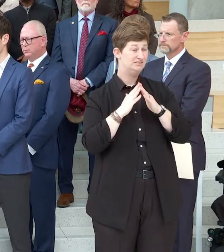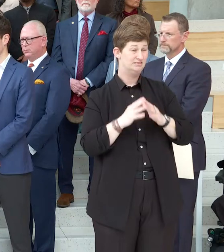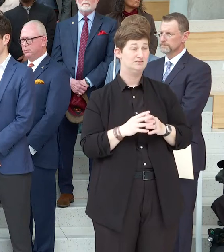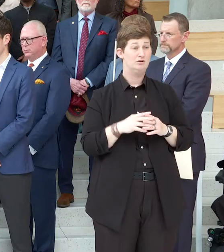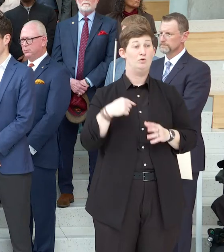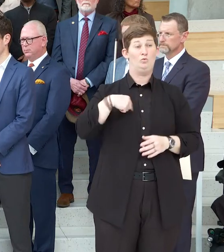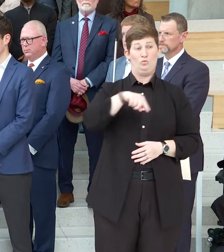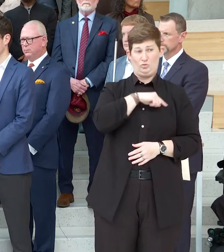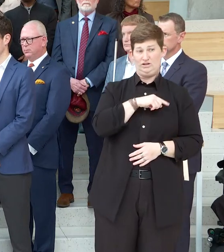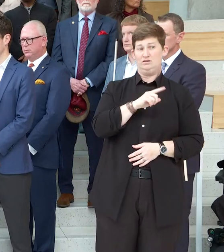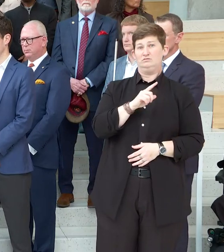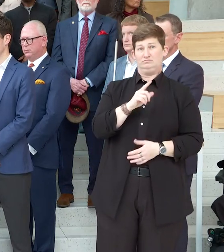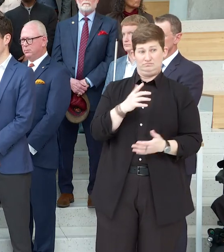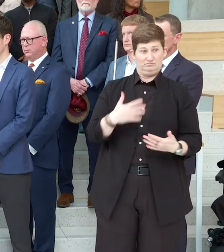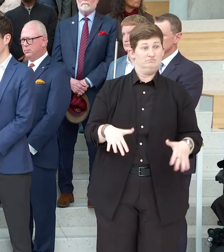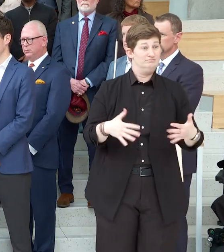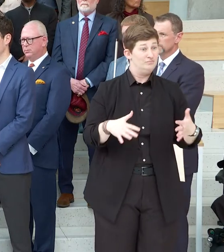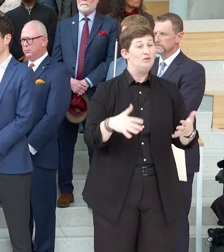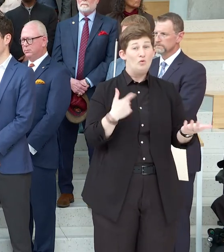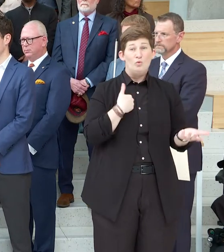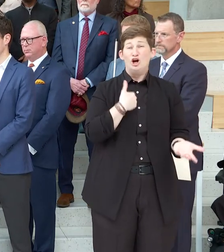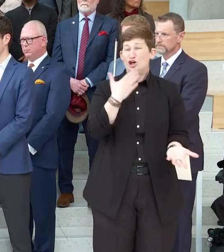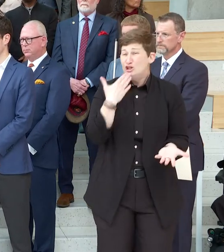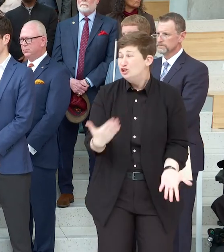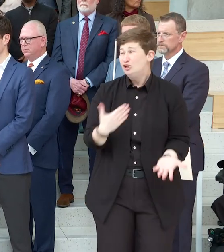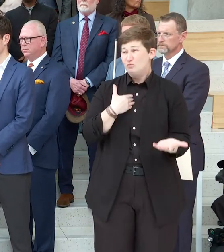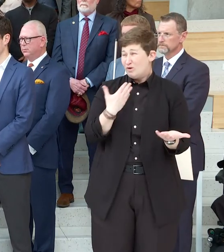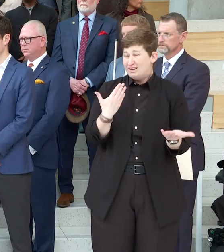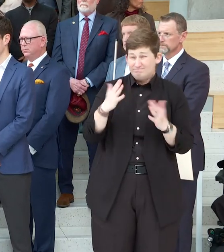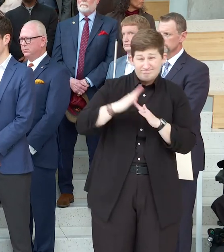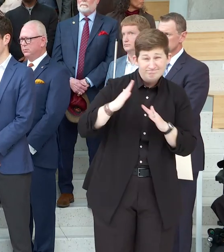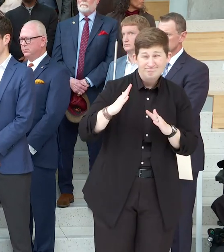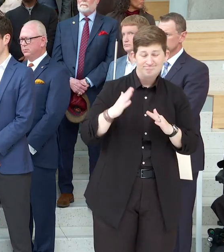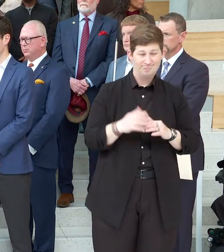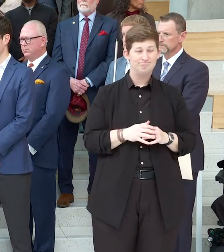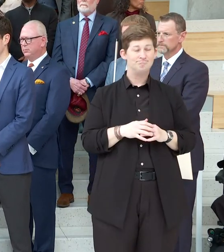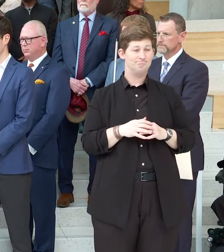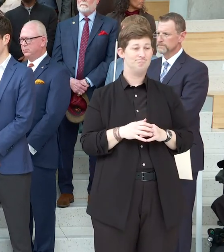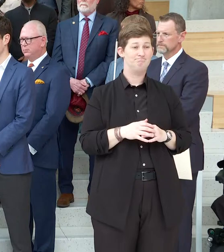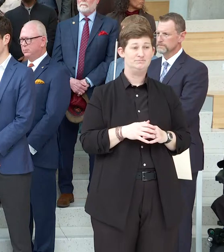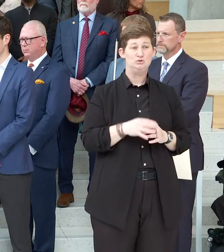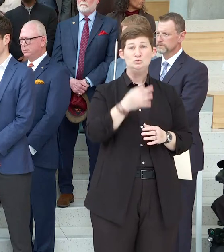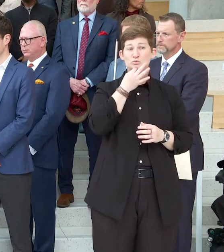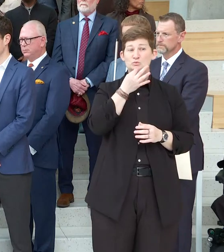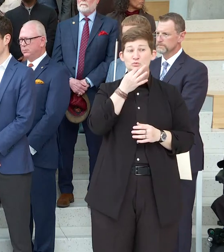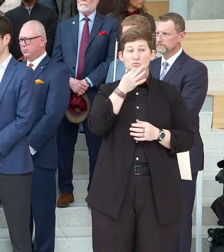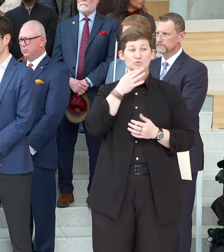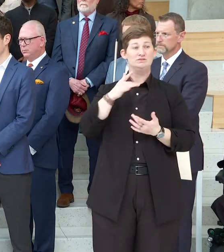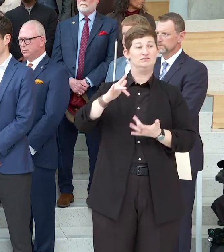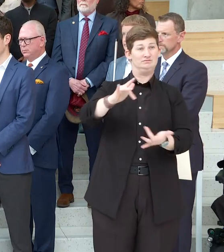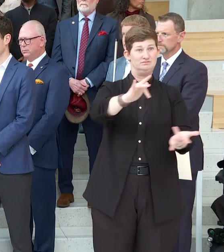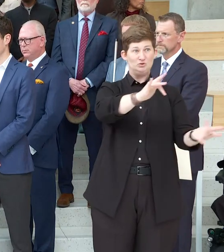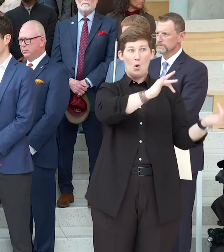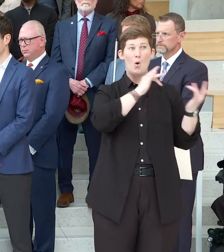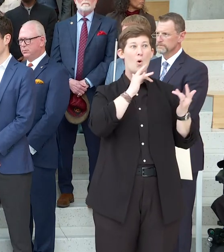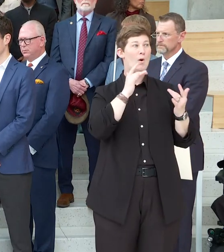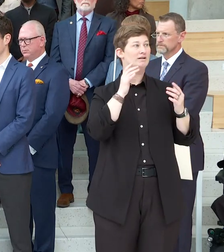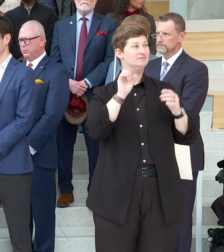do better. Now we're weeks away from the start of an incredible tourism season. Over the next 3 months, we're